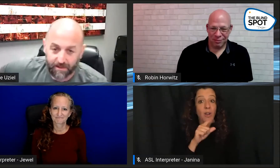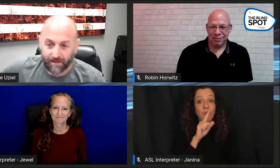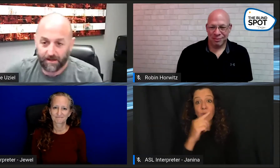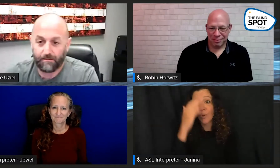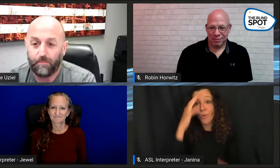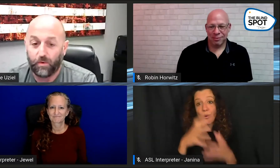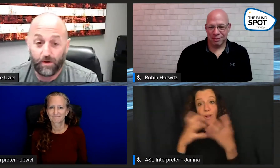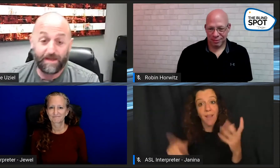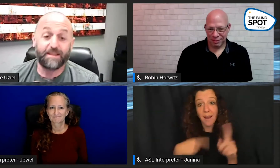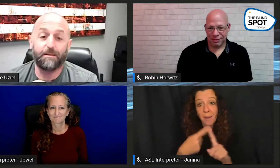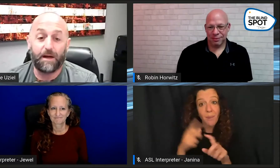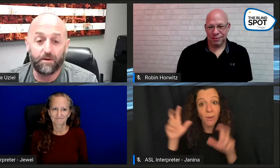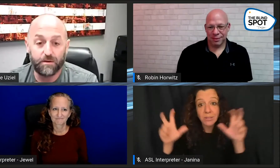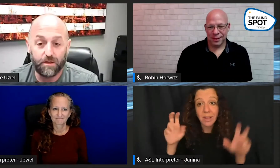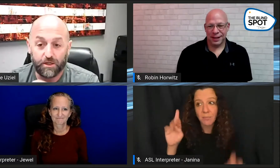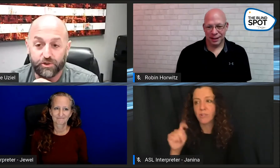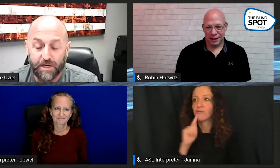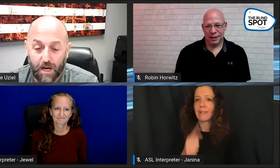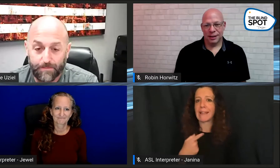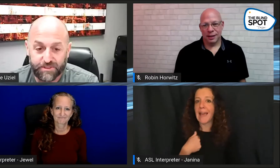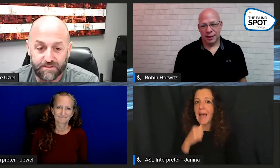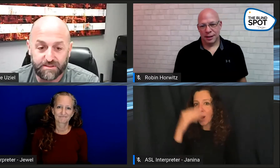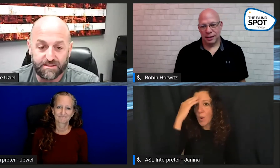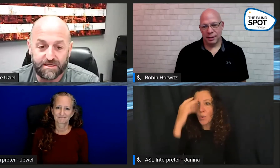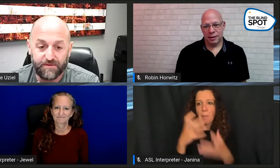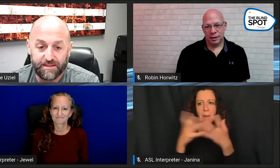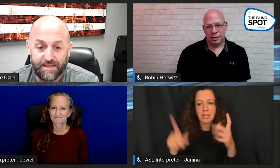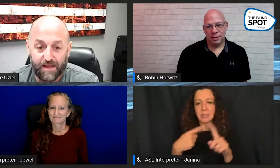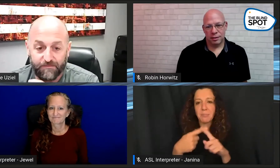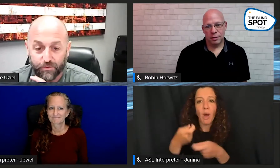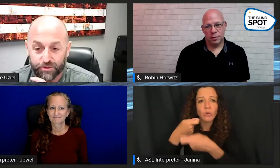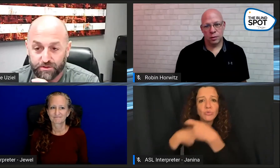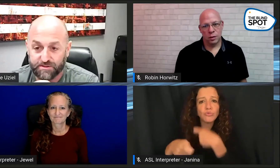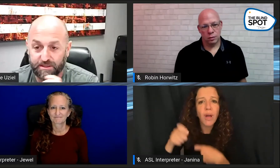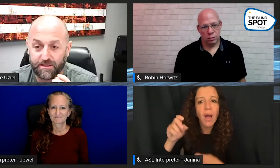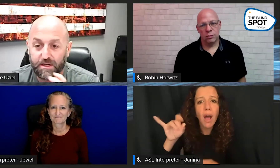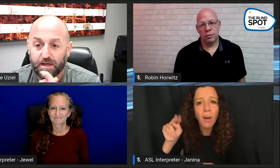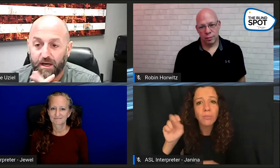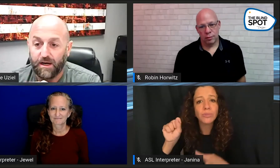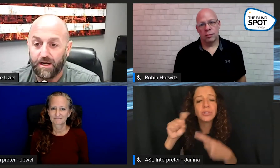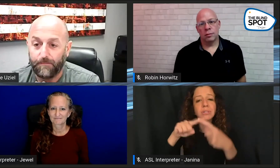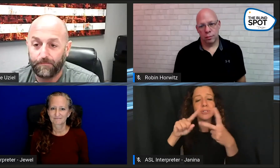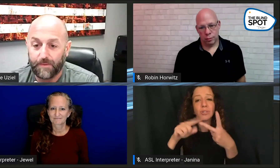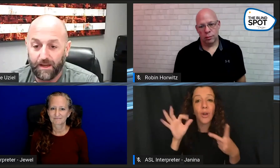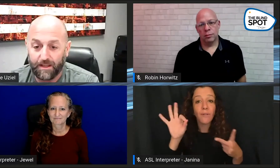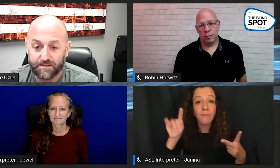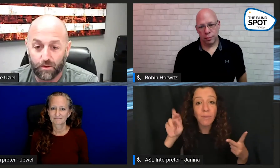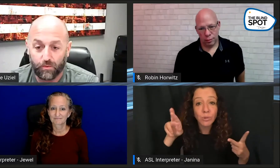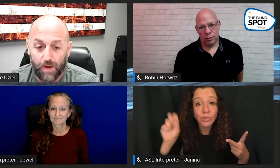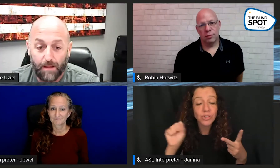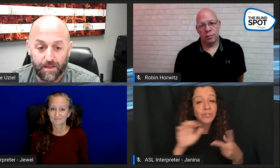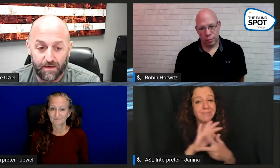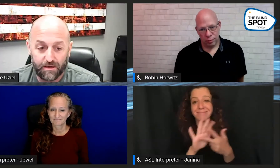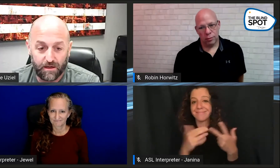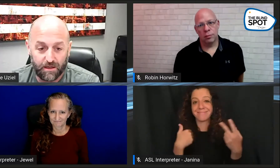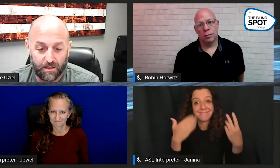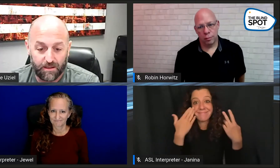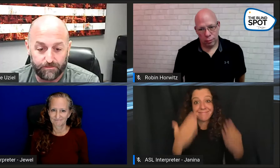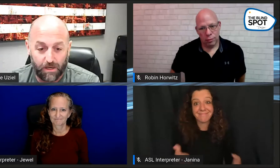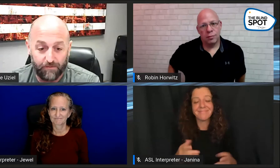it or anything about trade options and stuff like that, futures. And so